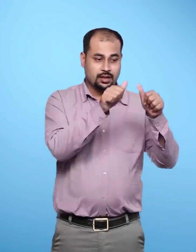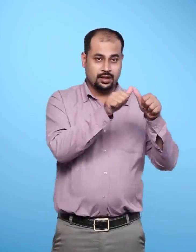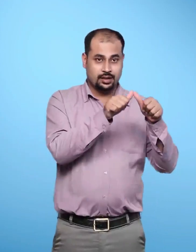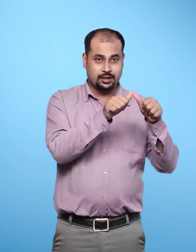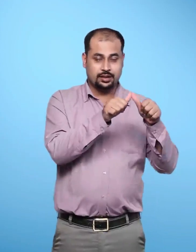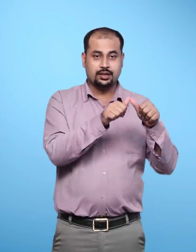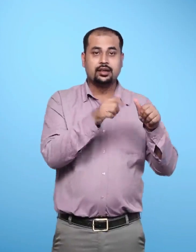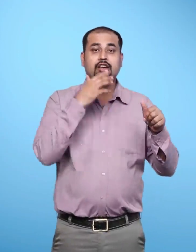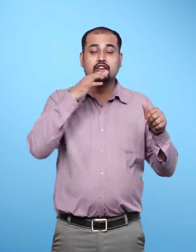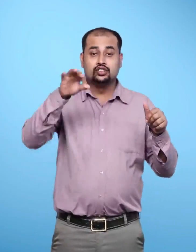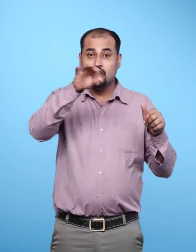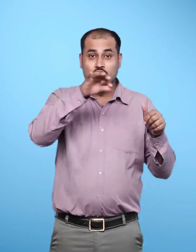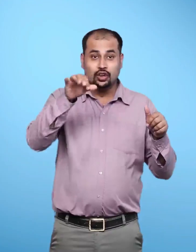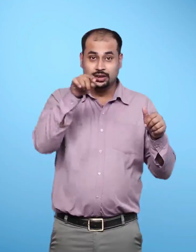A. Salt